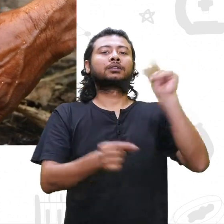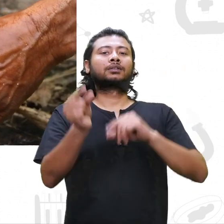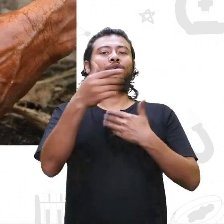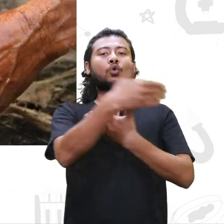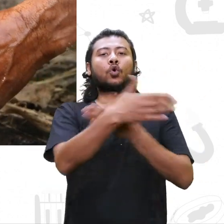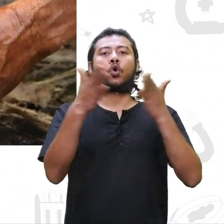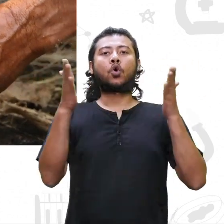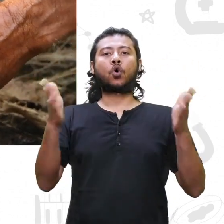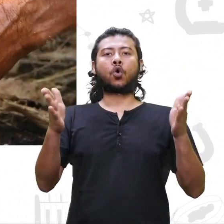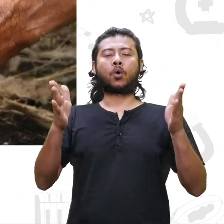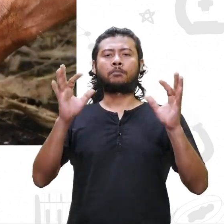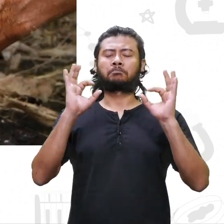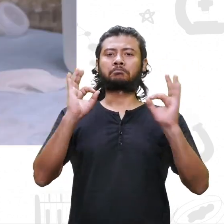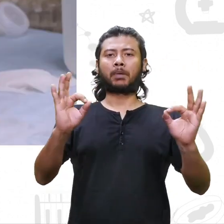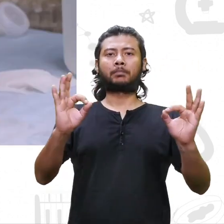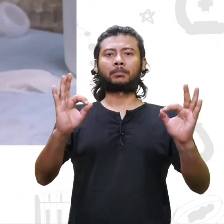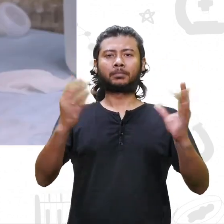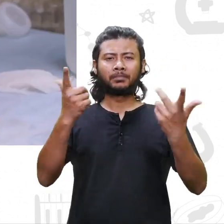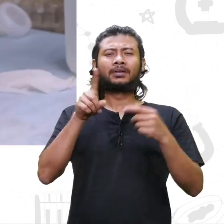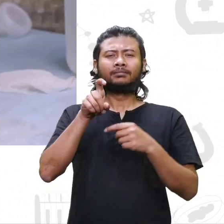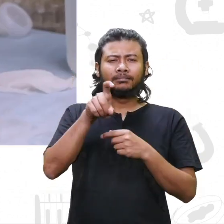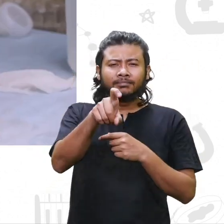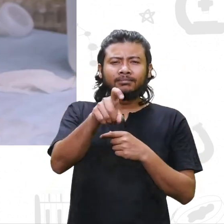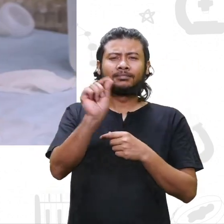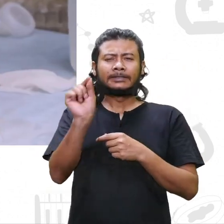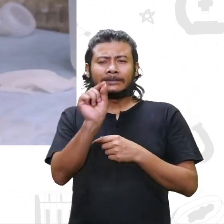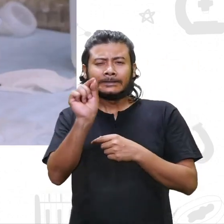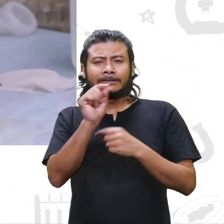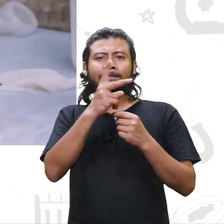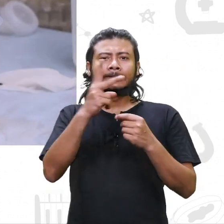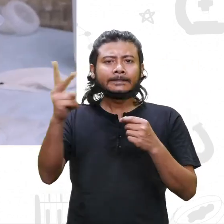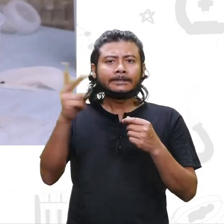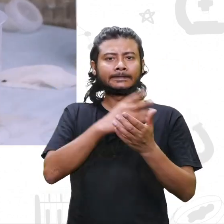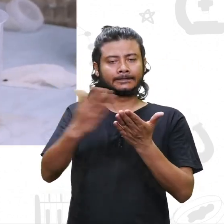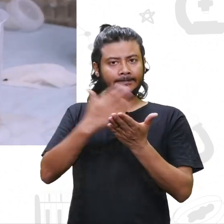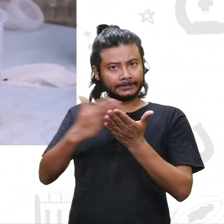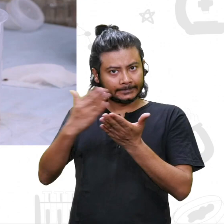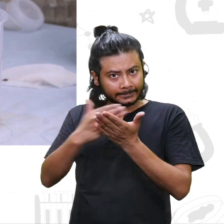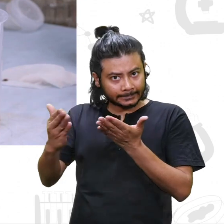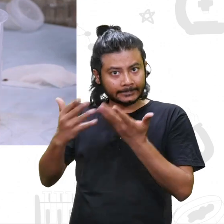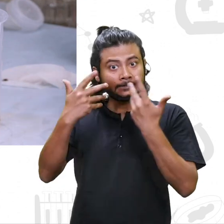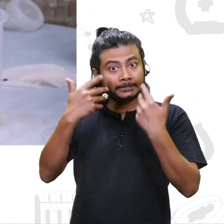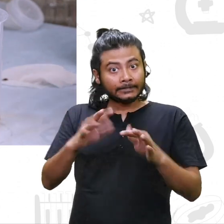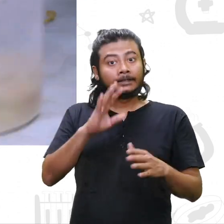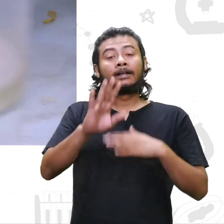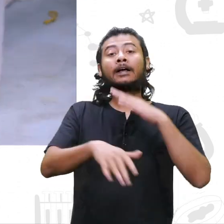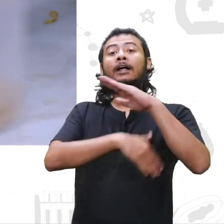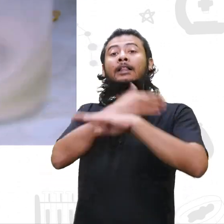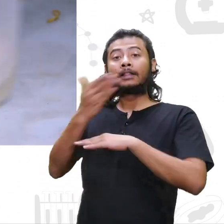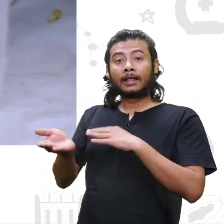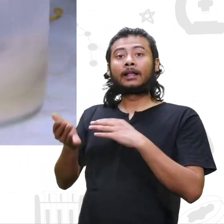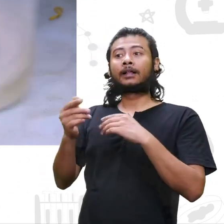and other impurities. It is then shifted to lab for the removal of contaminants by prescribed special solutions.